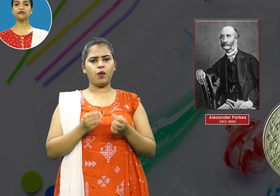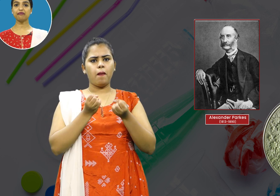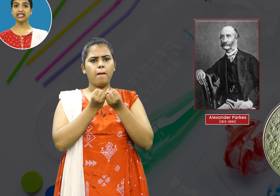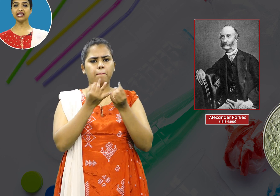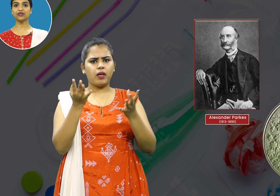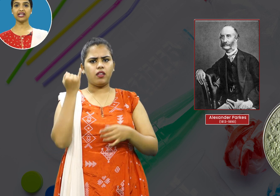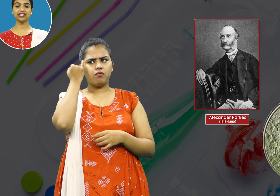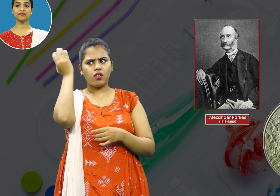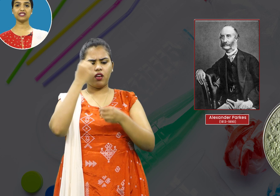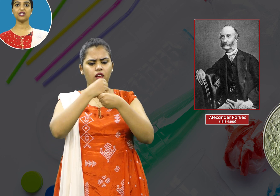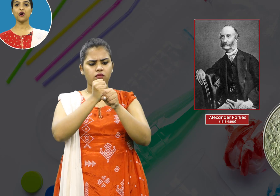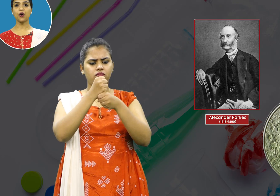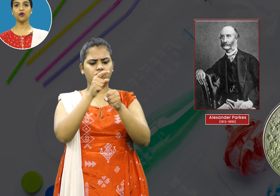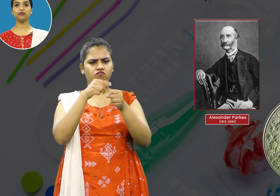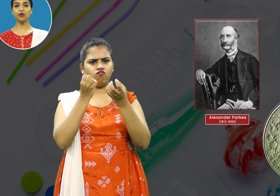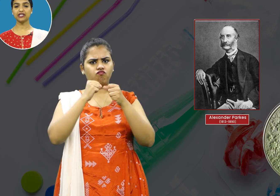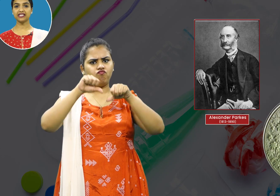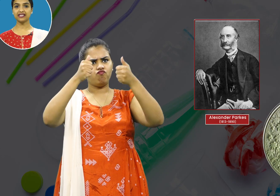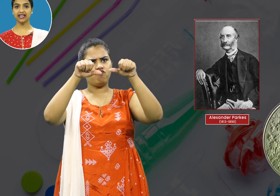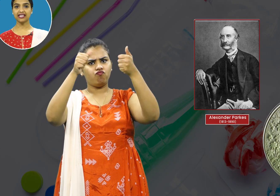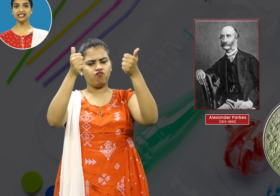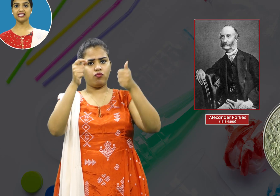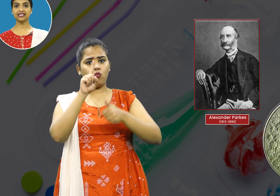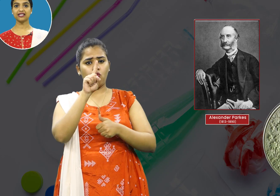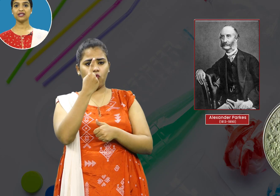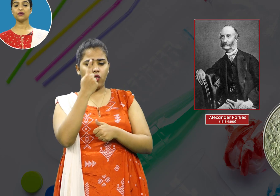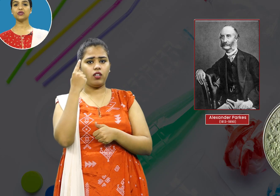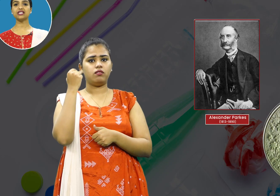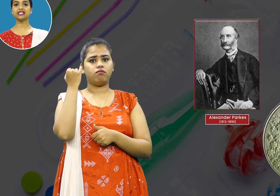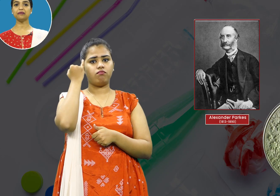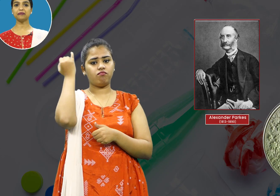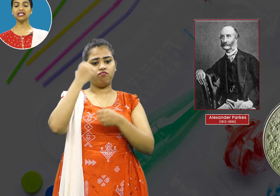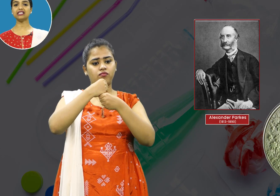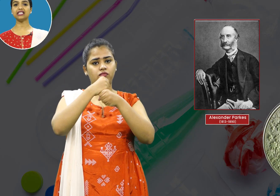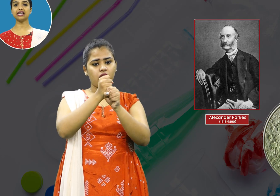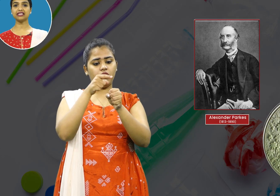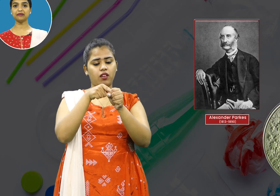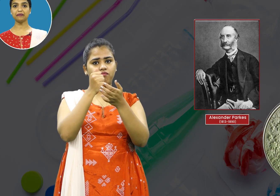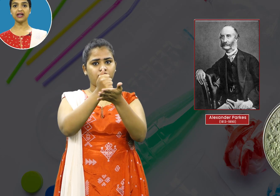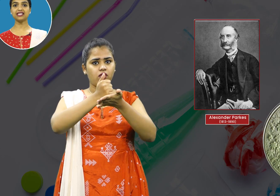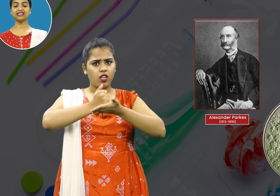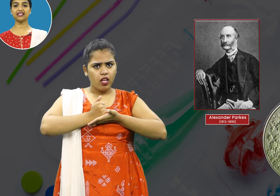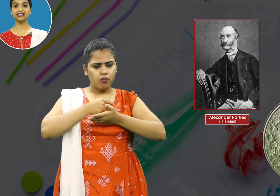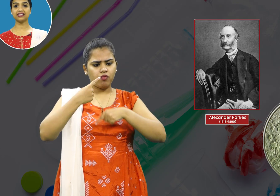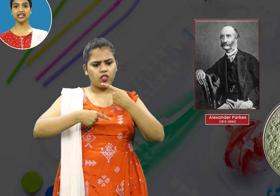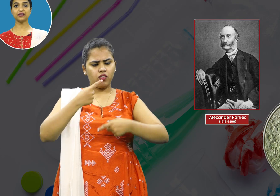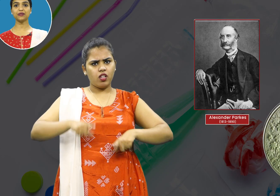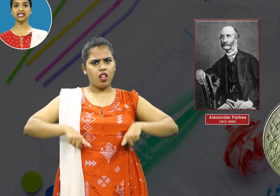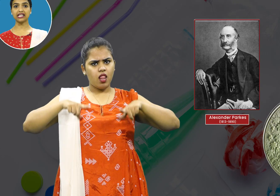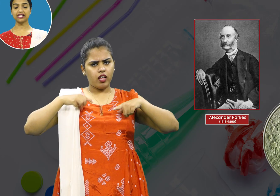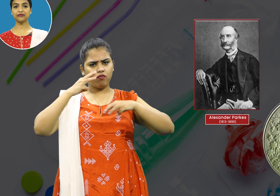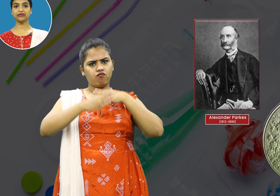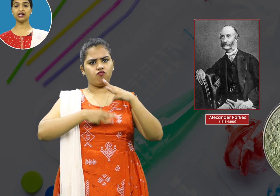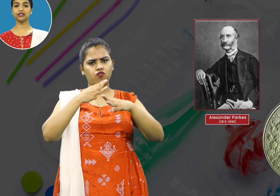One of many triumphs of modern science, which is completely encompassed the